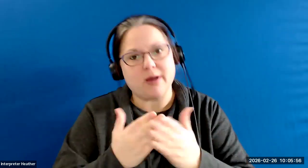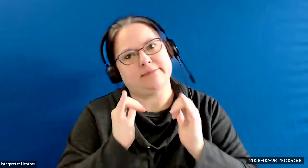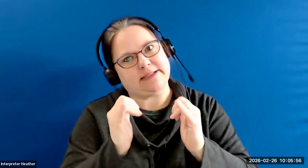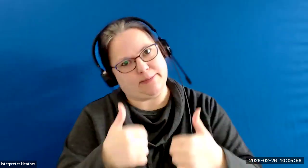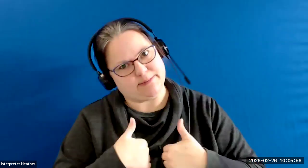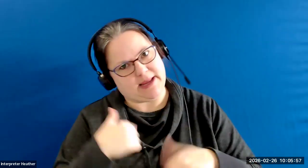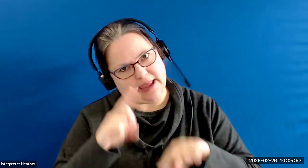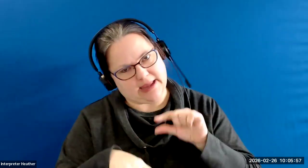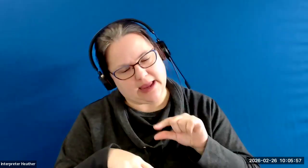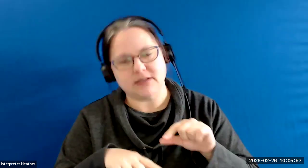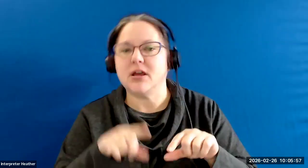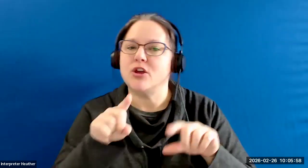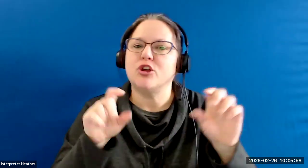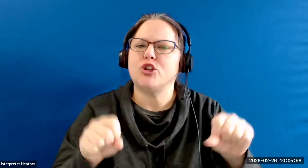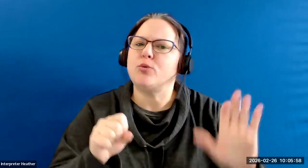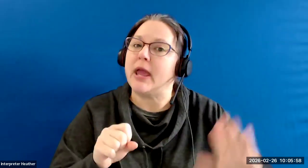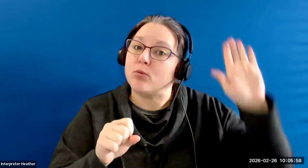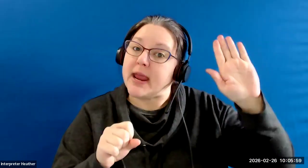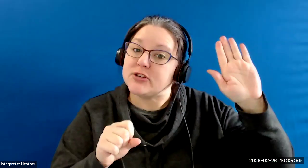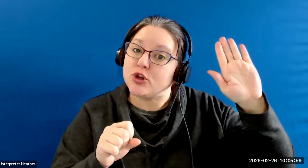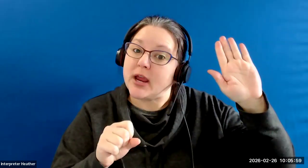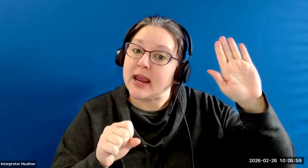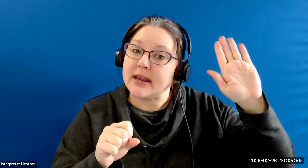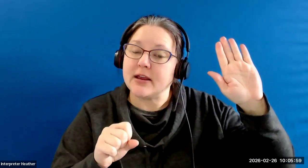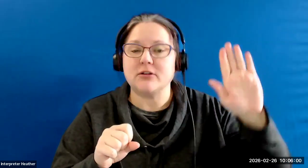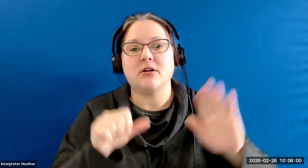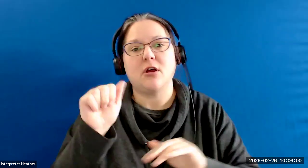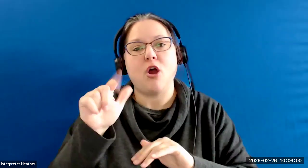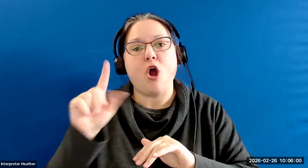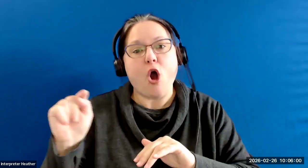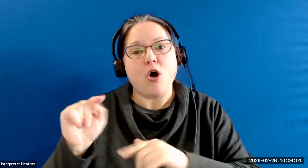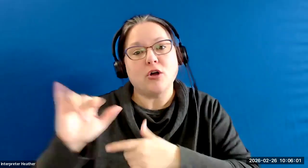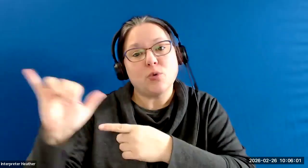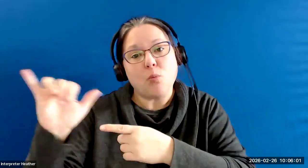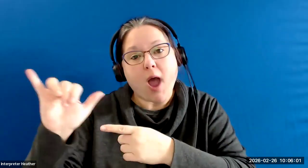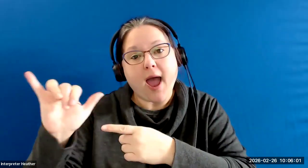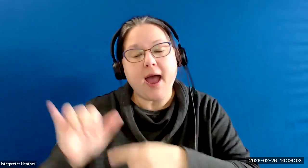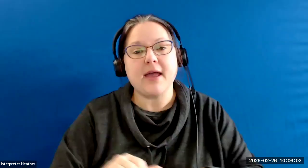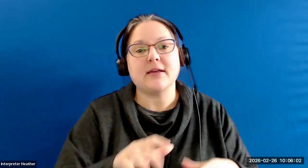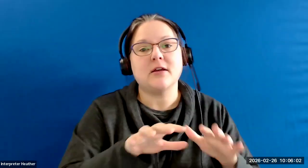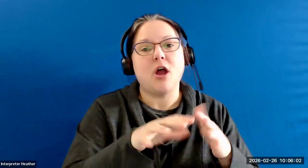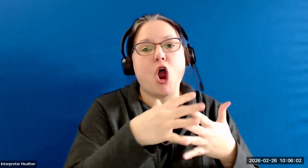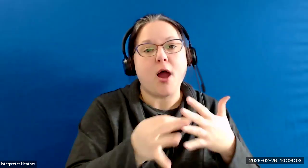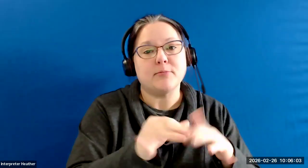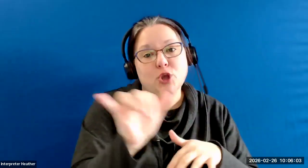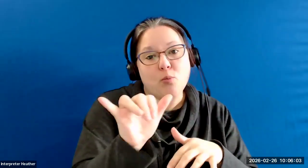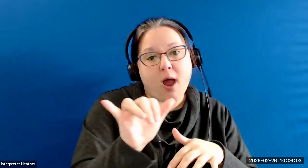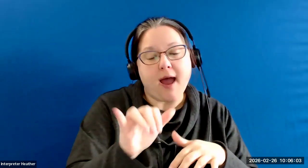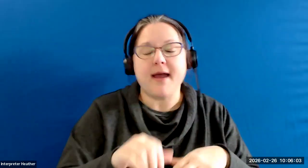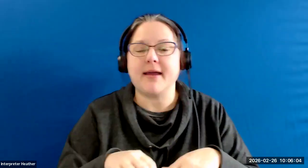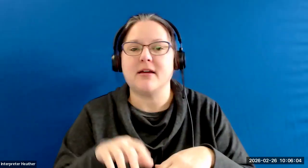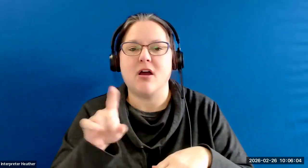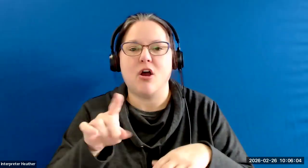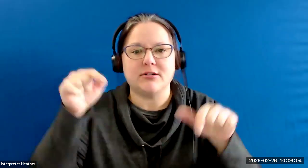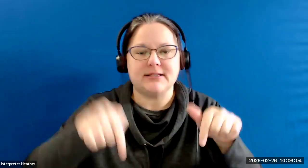me, feel free to raise your hand using Alt-Y for PC or Option-Y for Mac, or just tapping on